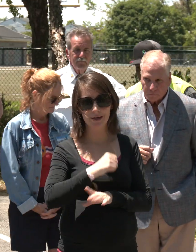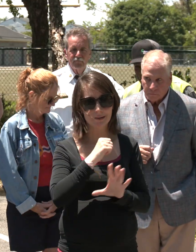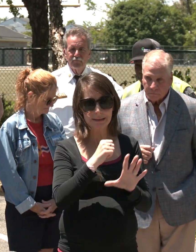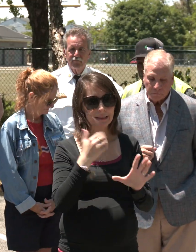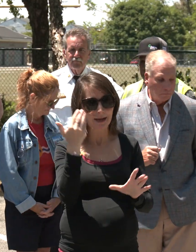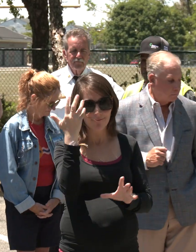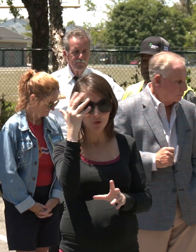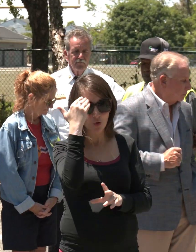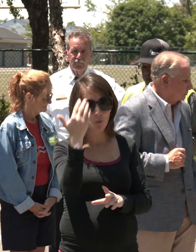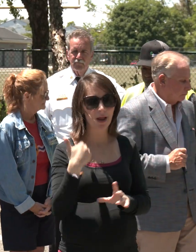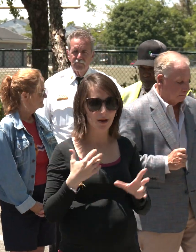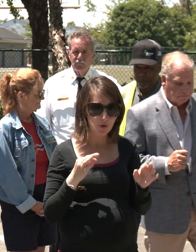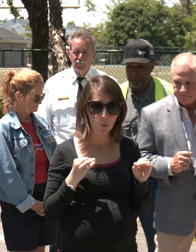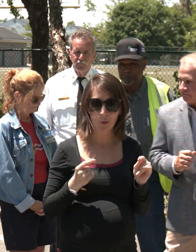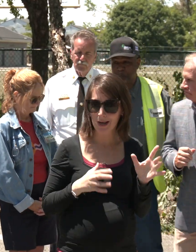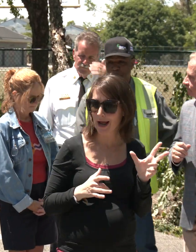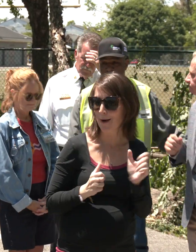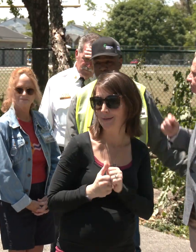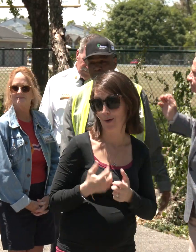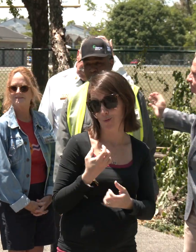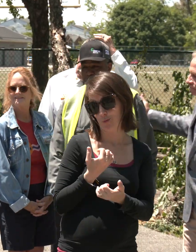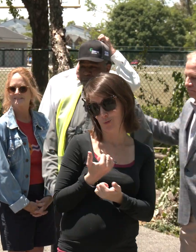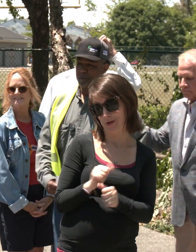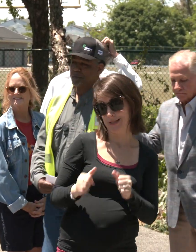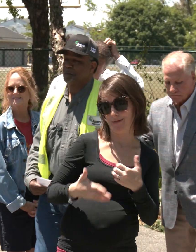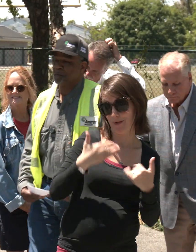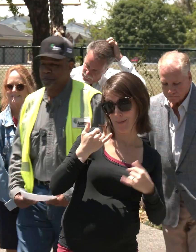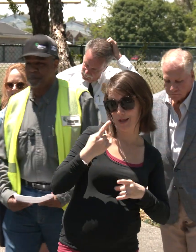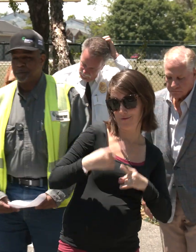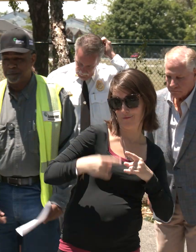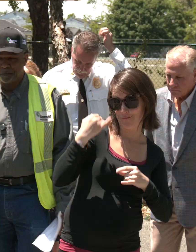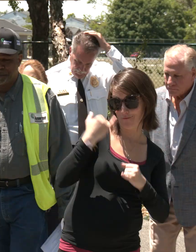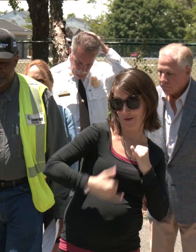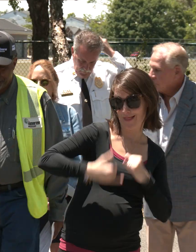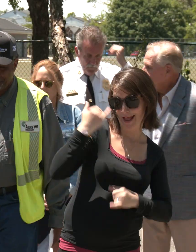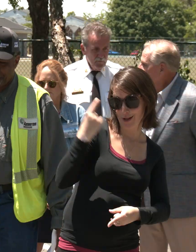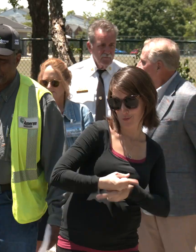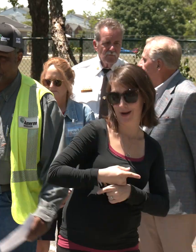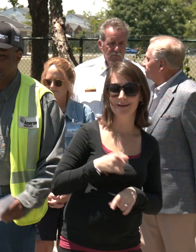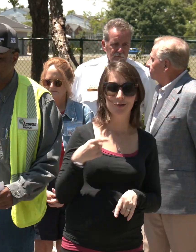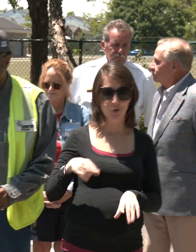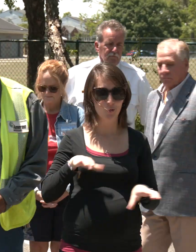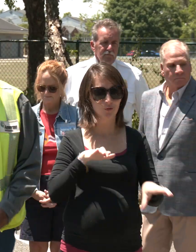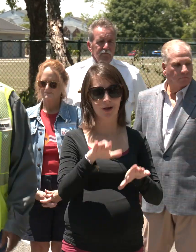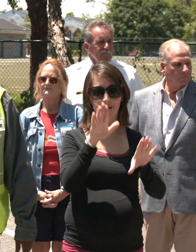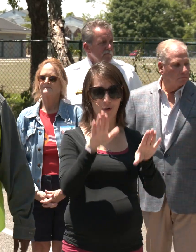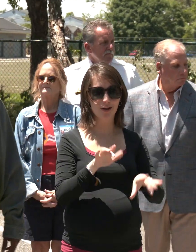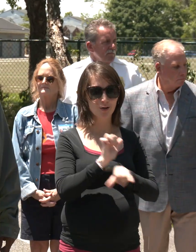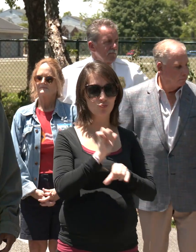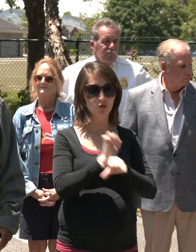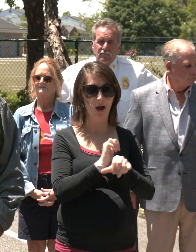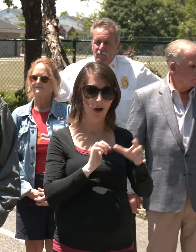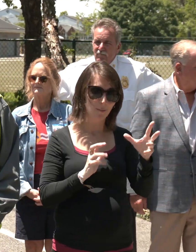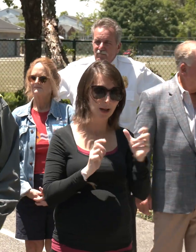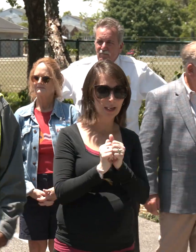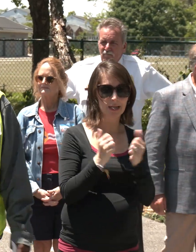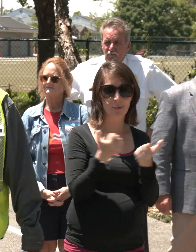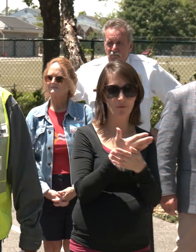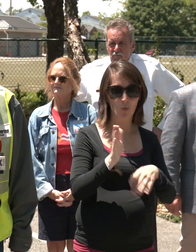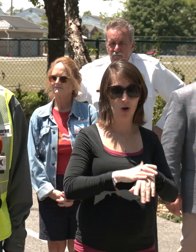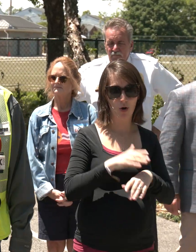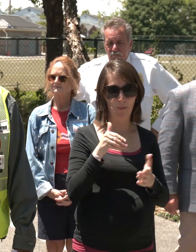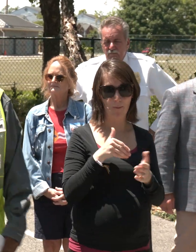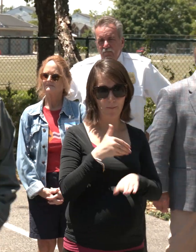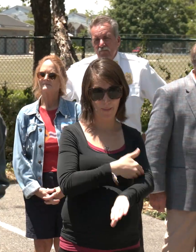quick update. You guys have doing a tremendous amount of work getting everybody up on power. I think we started with 90,000